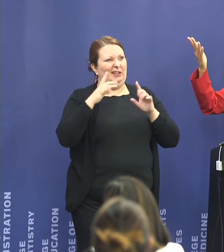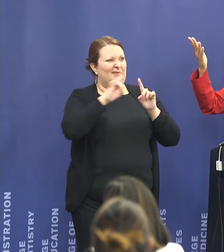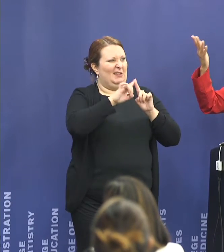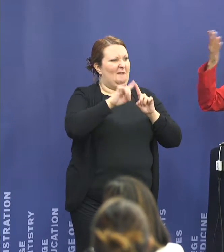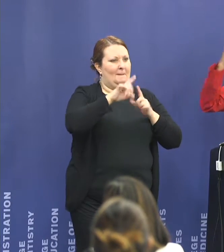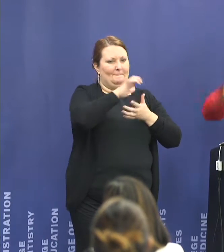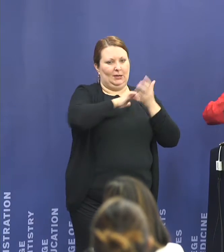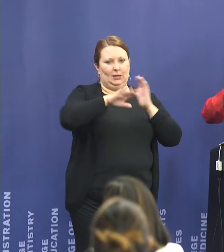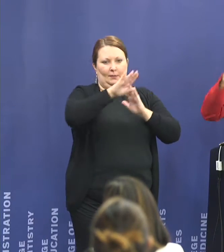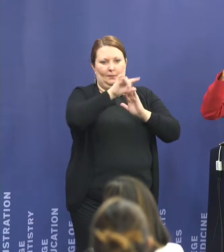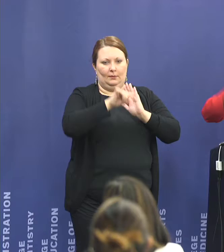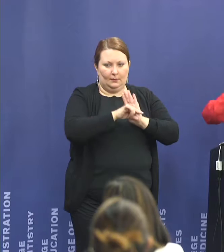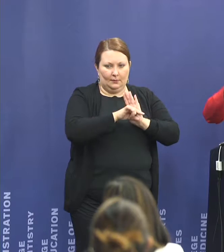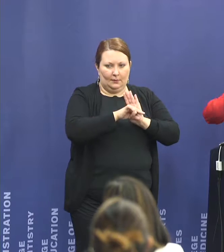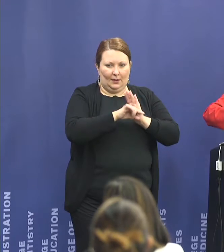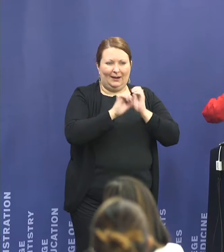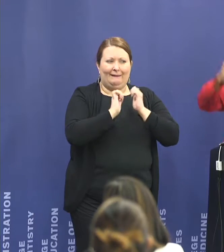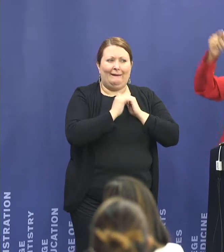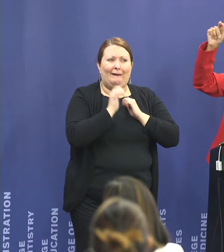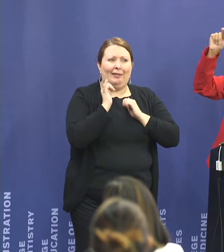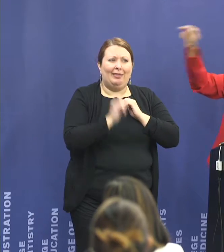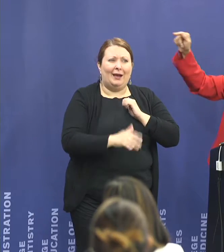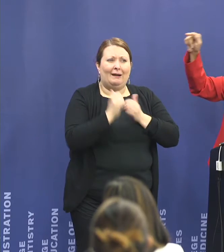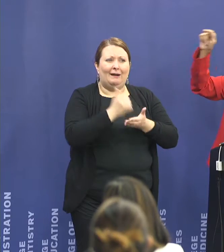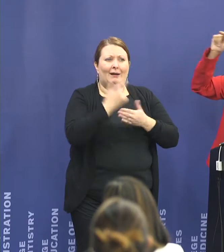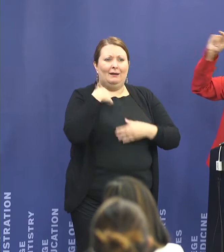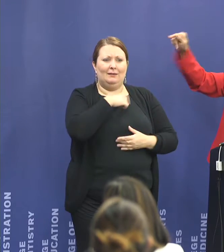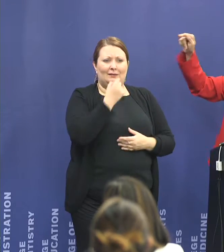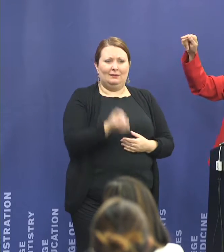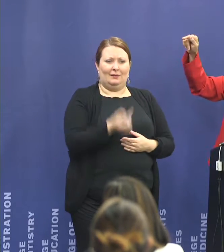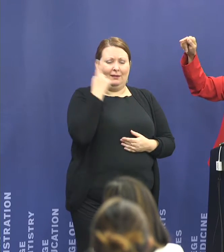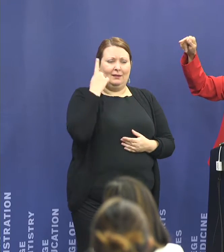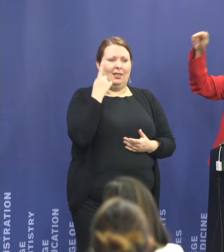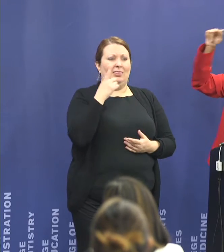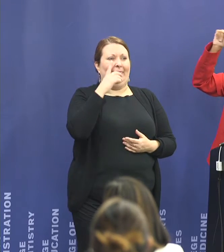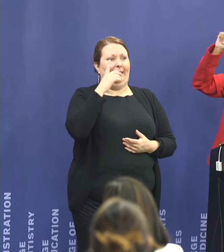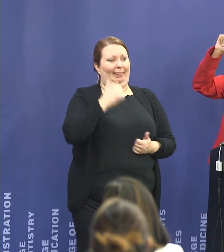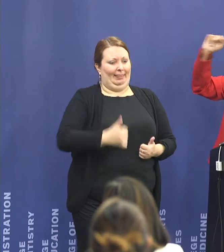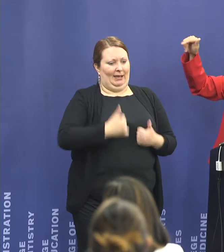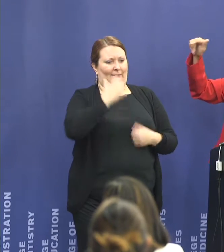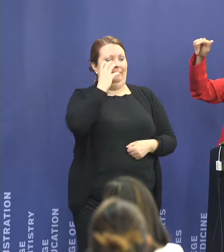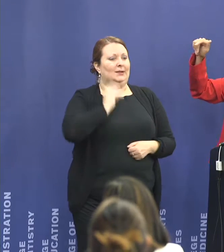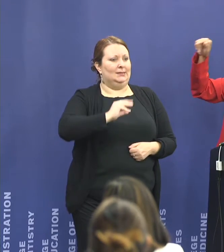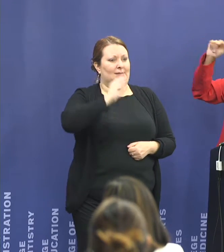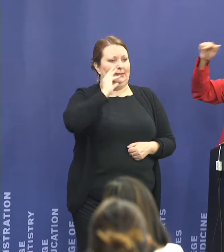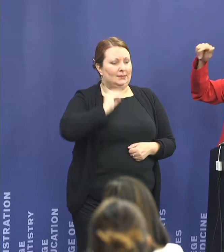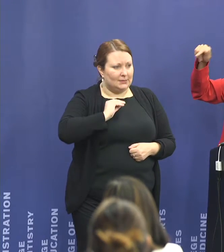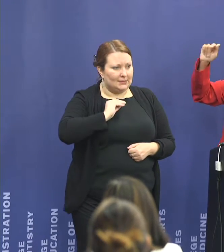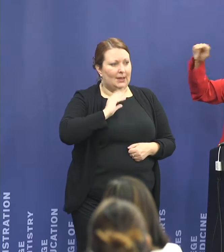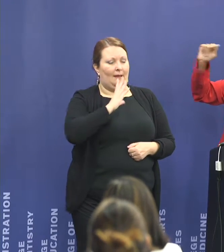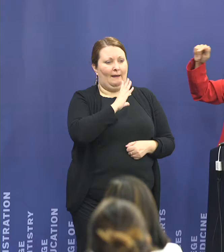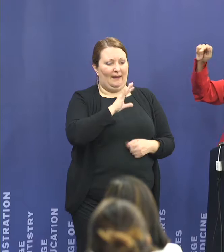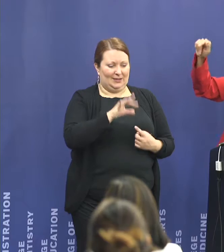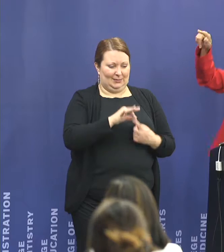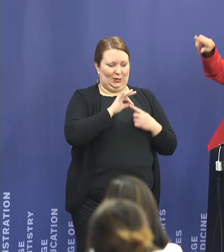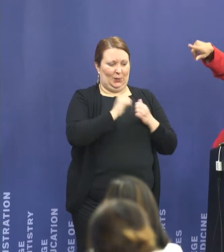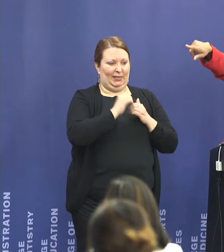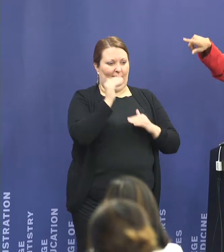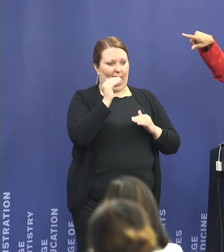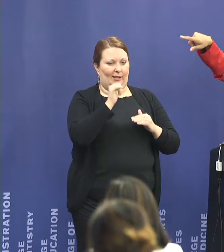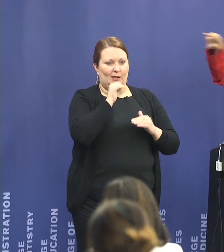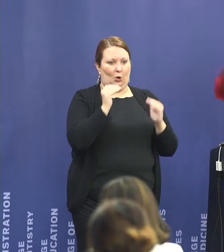different backgrounds. How is that going to help us understand the lived experience and especially experiences with